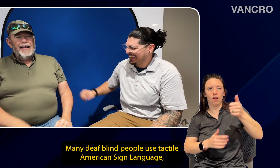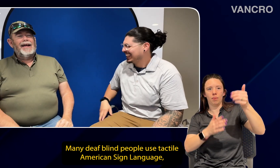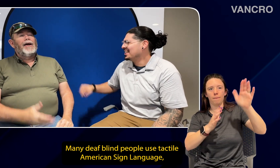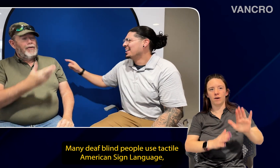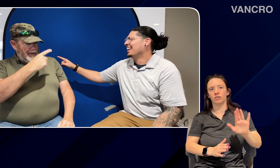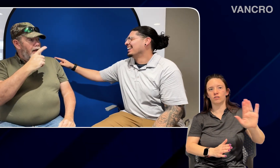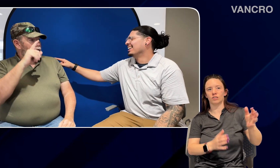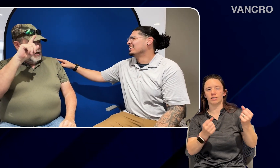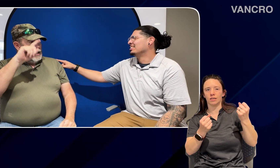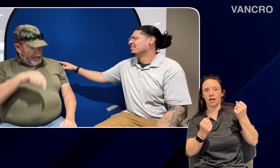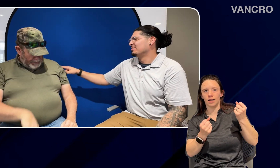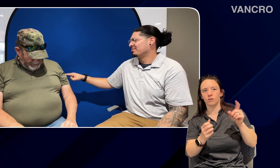Language,